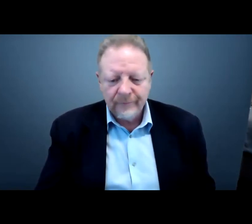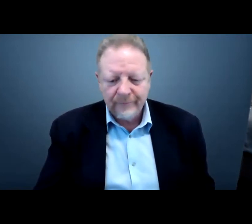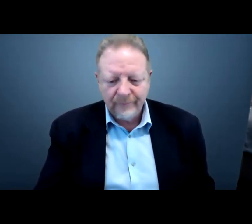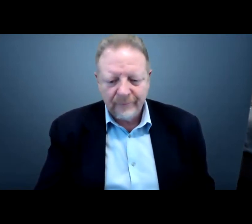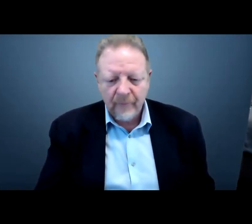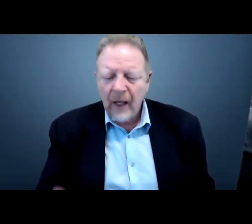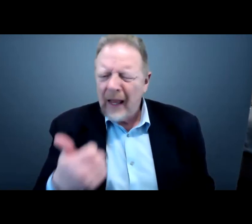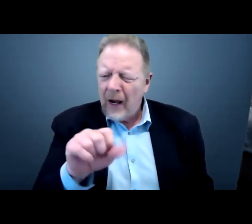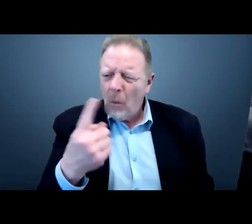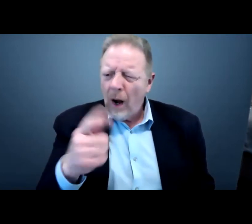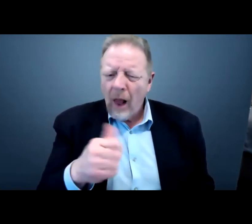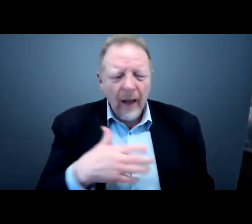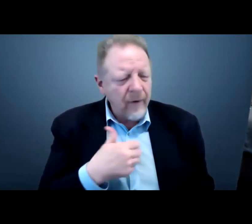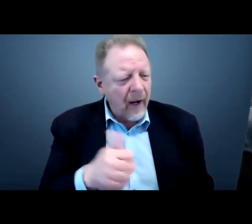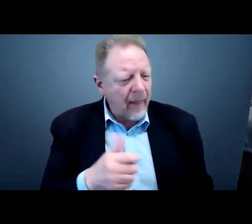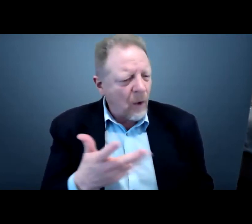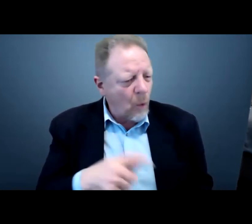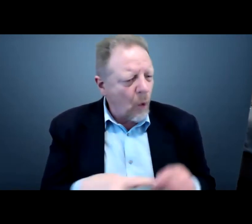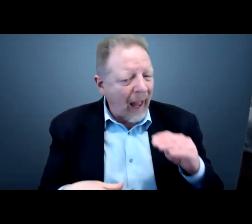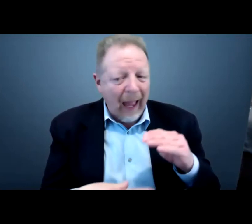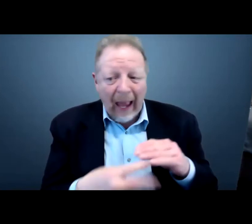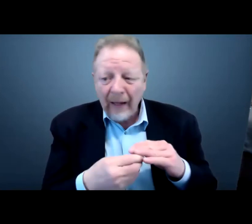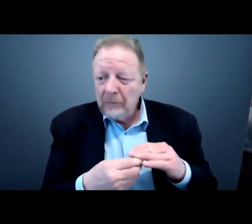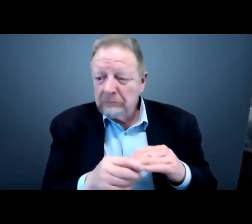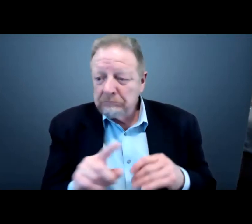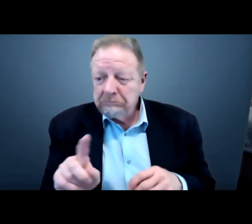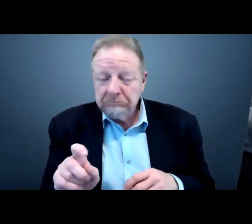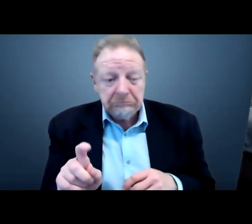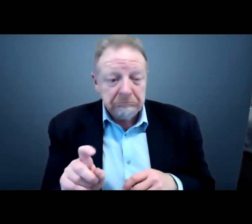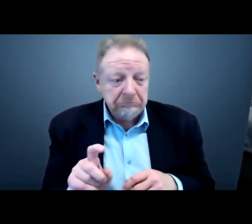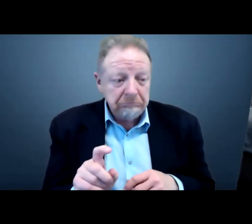Does anybody else have anything else they want to say?